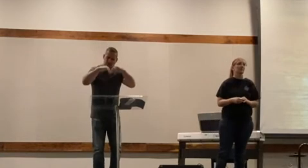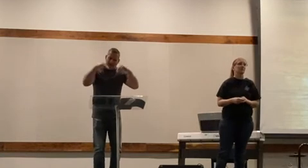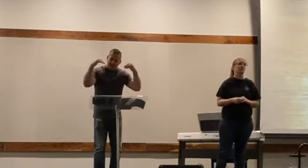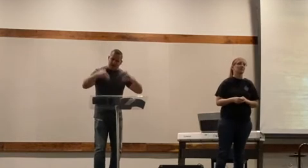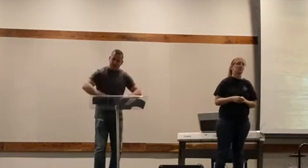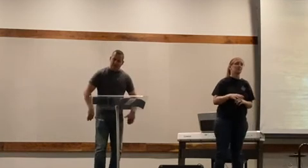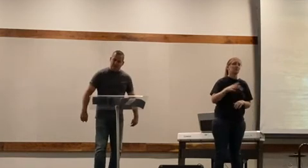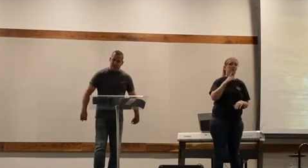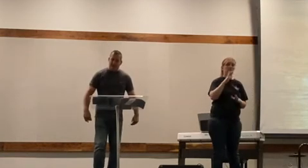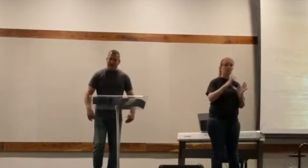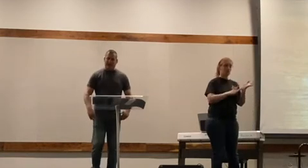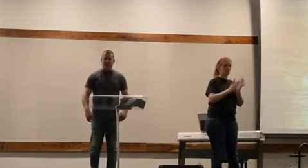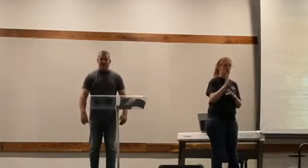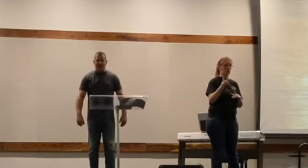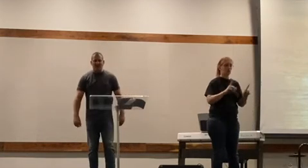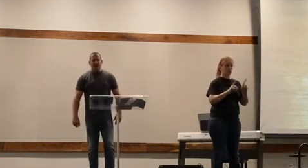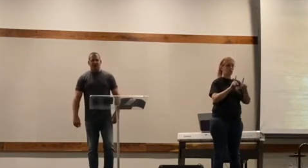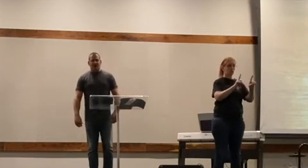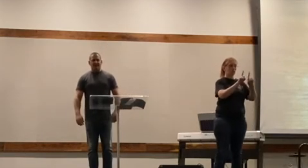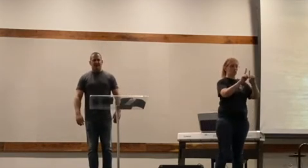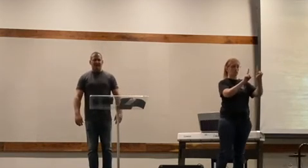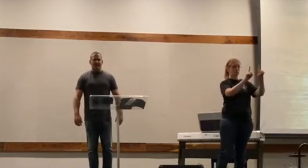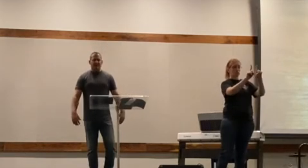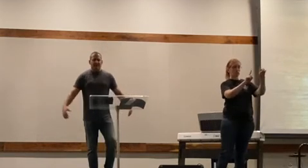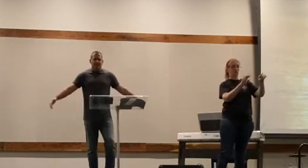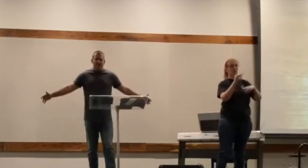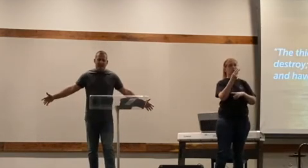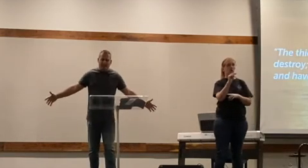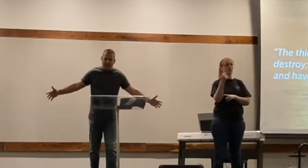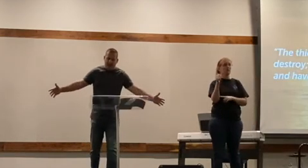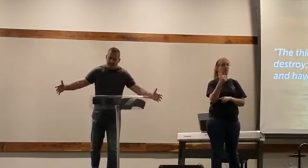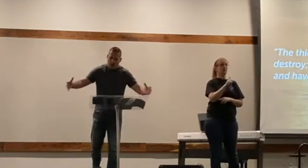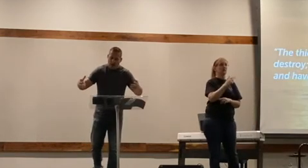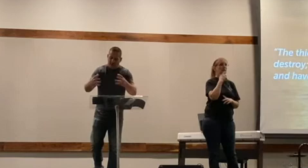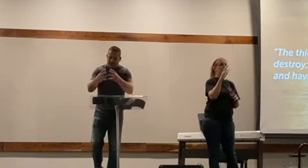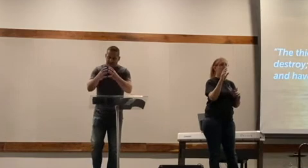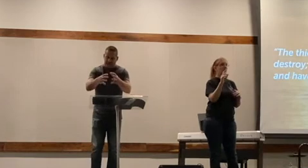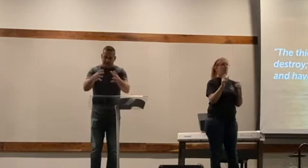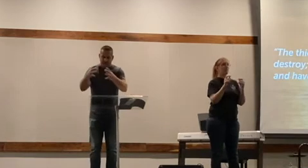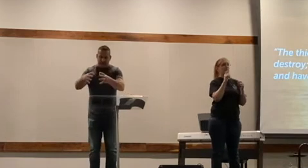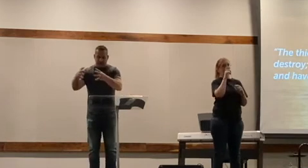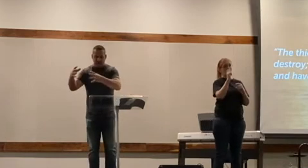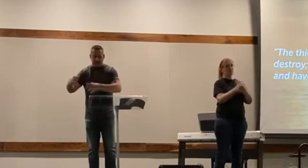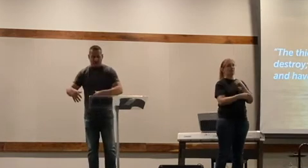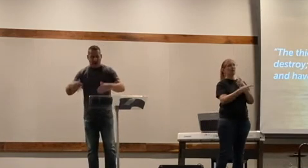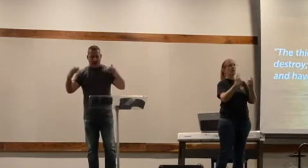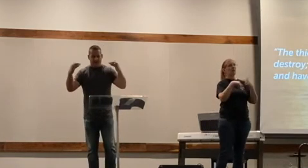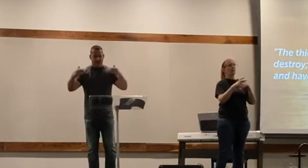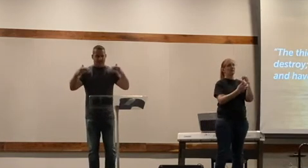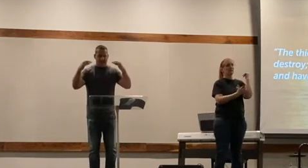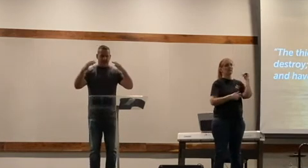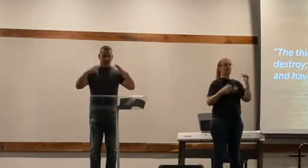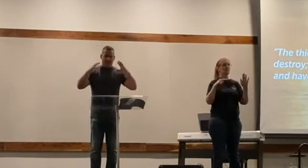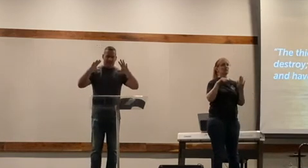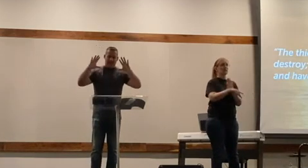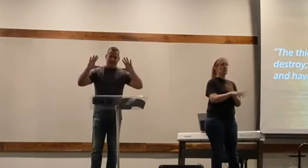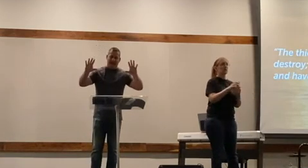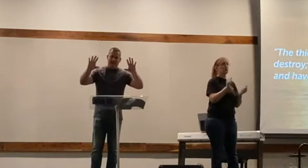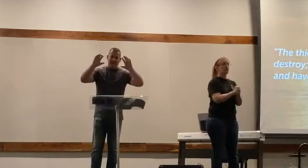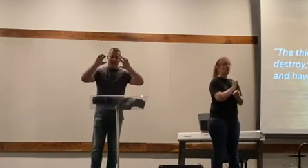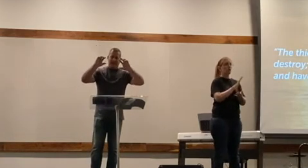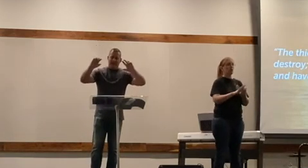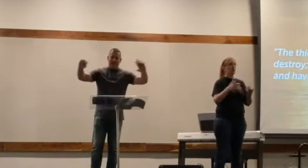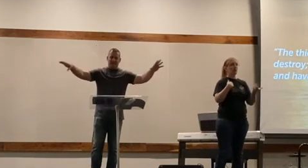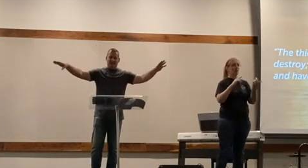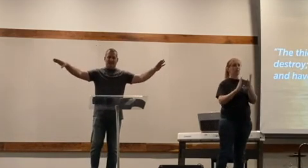Jesus is walking the streets with you right now. Check it out. John 10:10. The thief comes only to steal, kill, and destroy. I have come that you may have